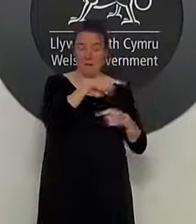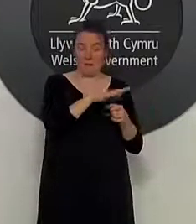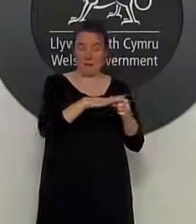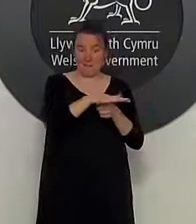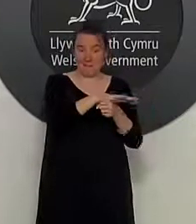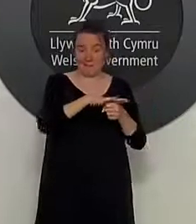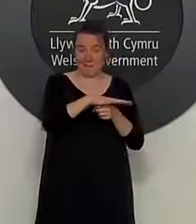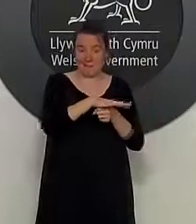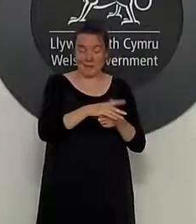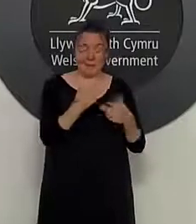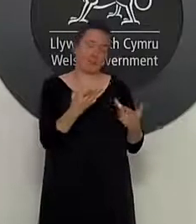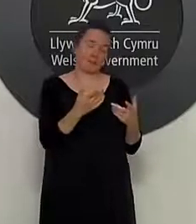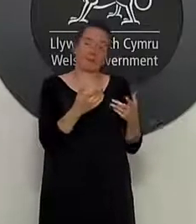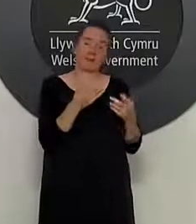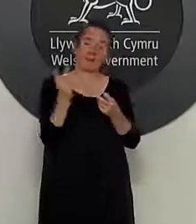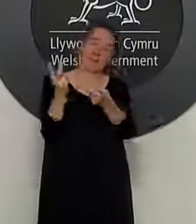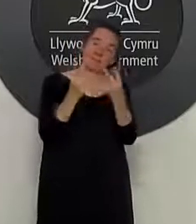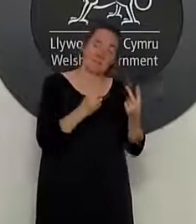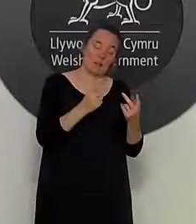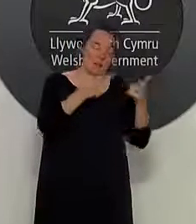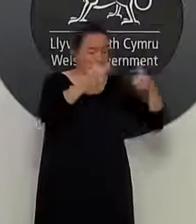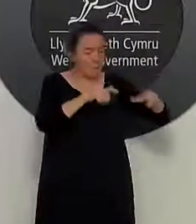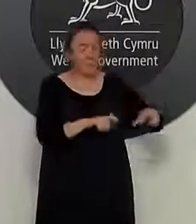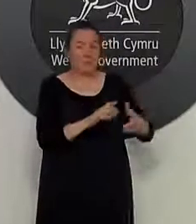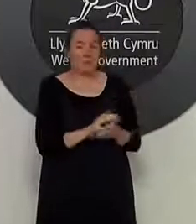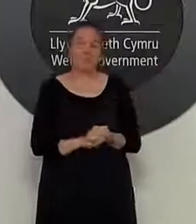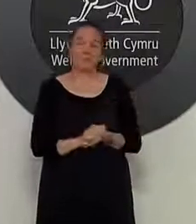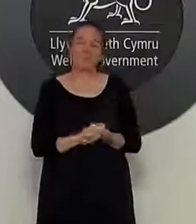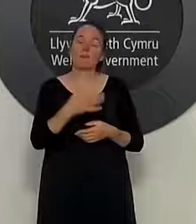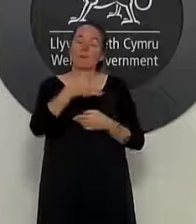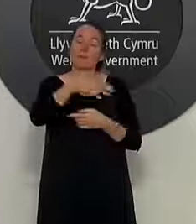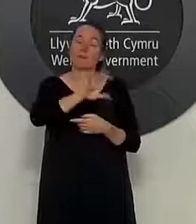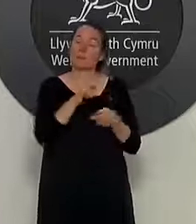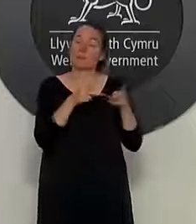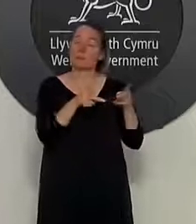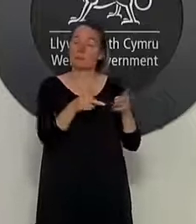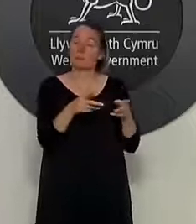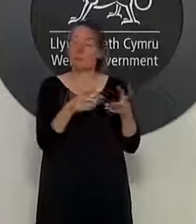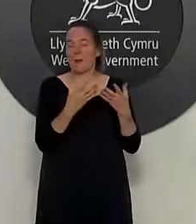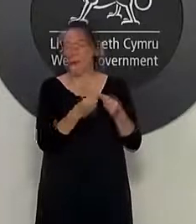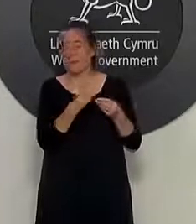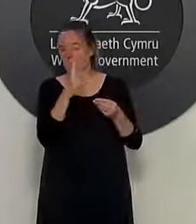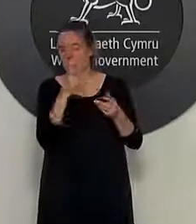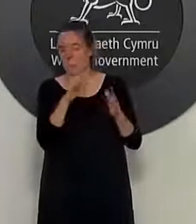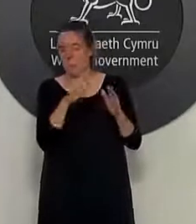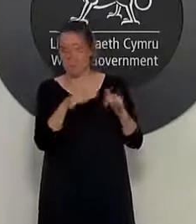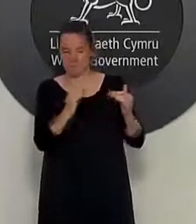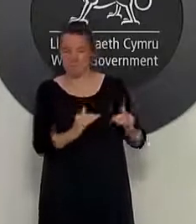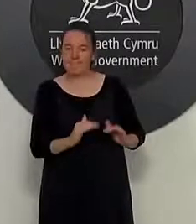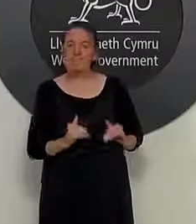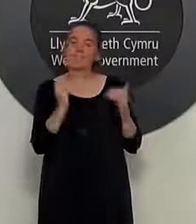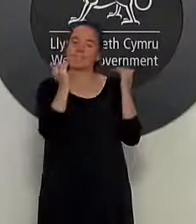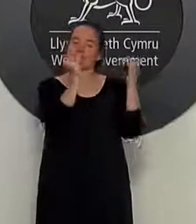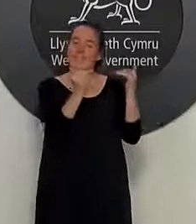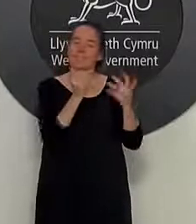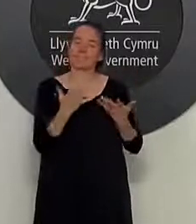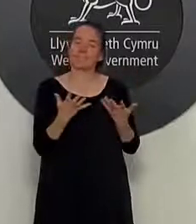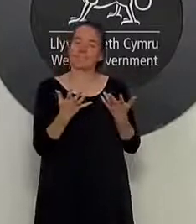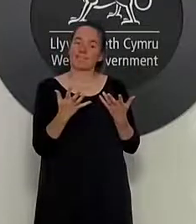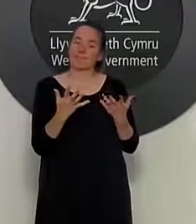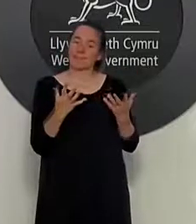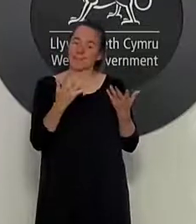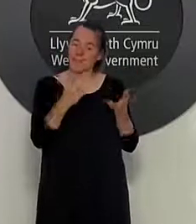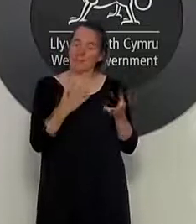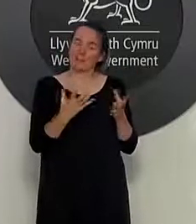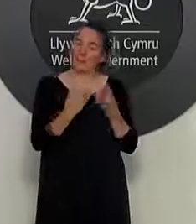visitor accommodation. That the licensing scheme will help raise standards and it will further develop the tourism offer that